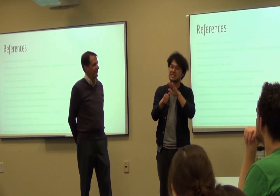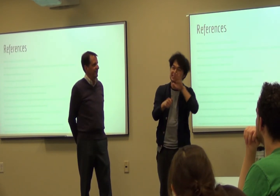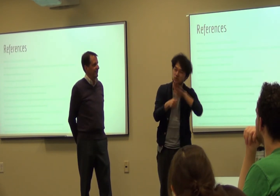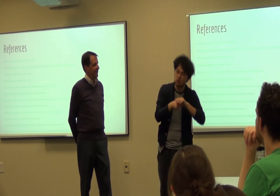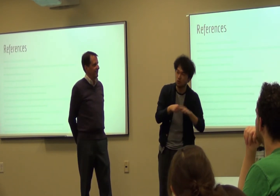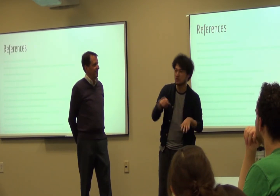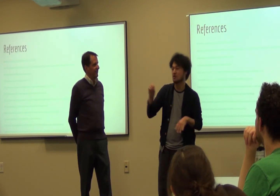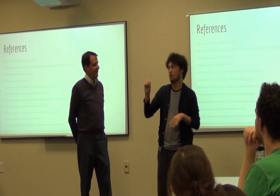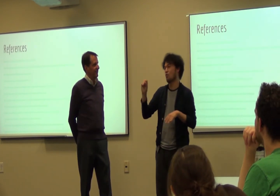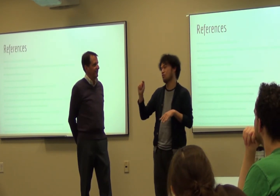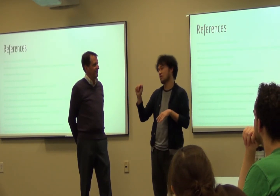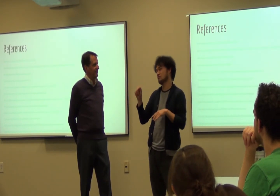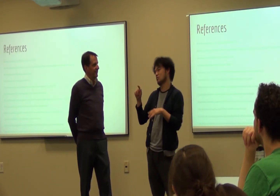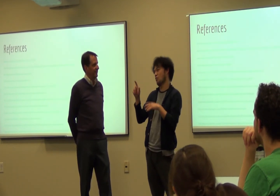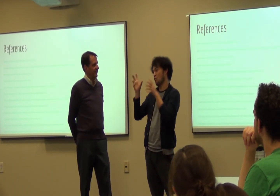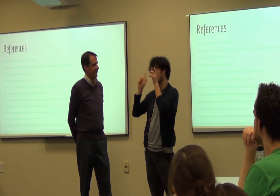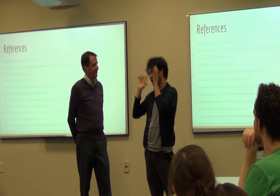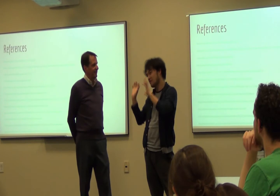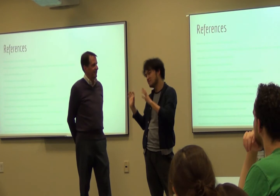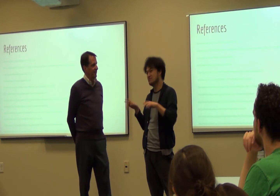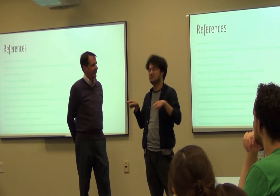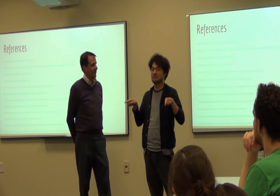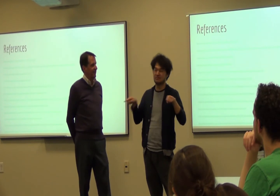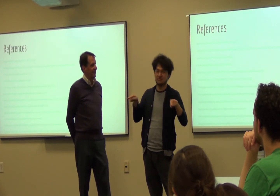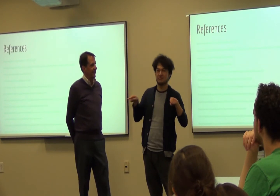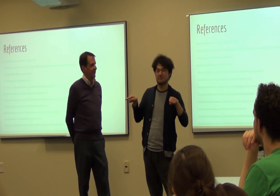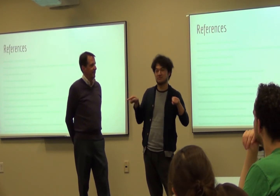they're kind of okay, yeah, so otaku, and